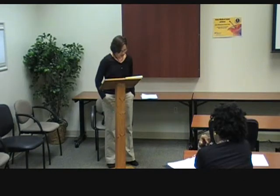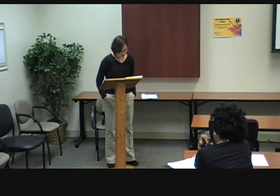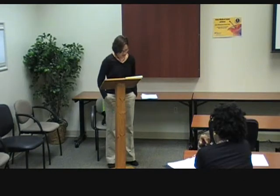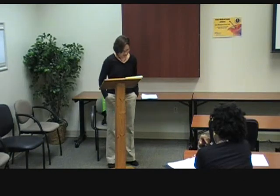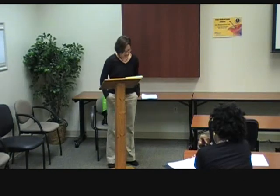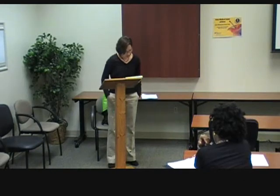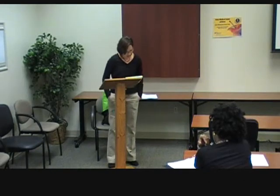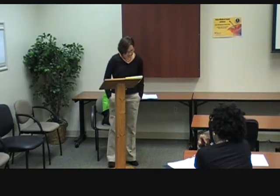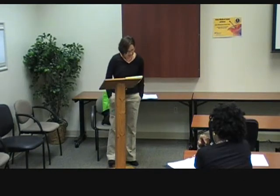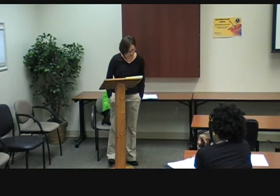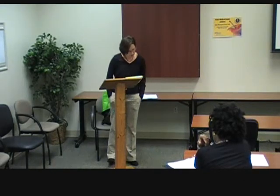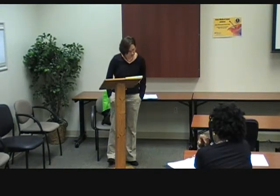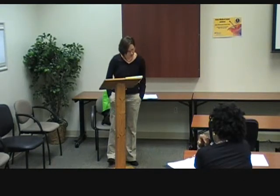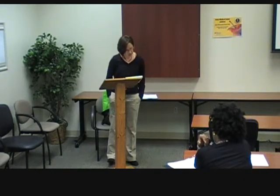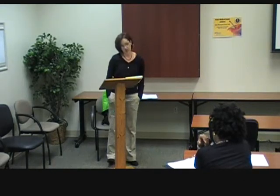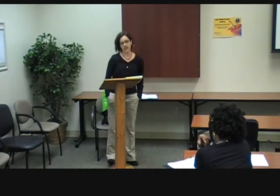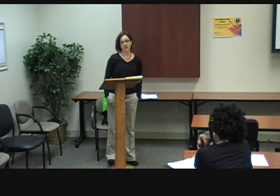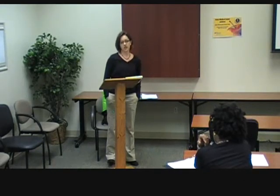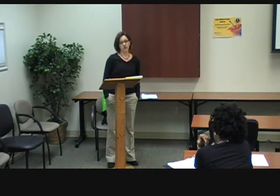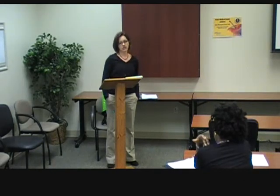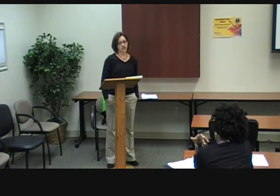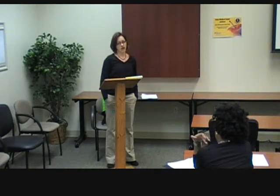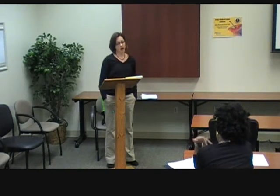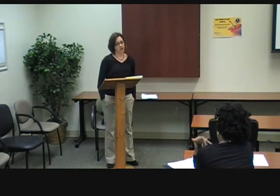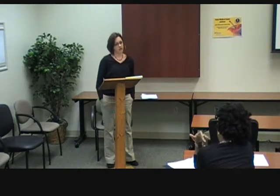Very good. Anybody had any questions on any of the quiz?